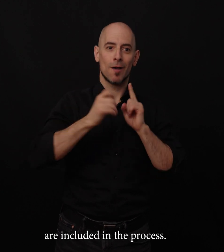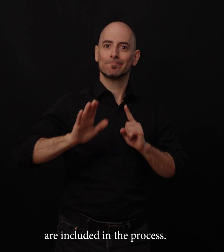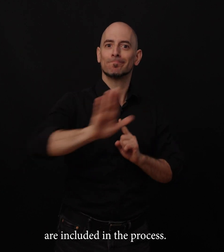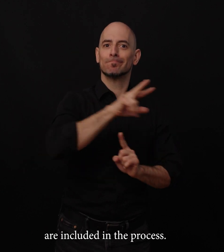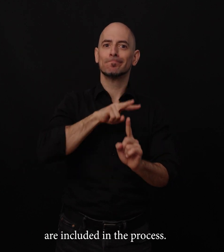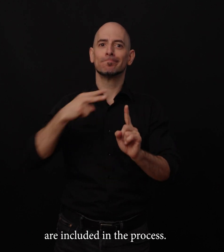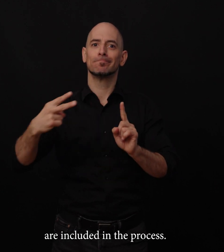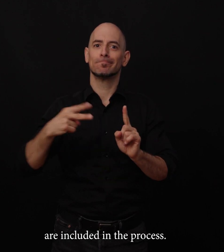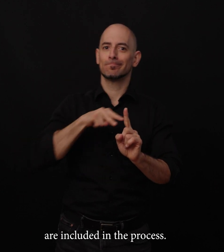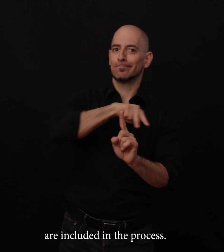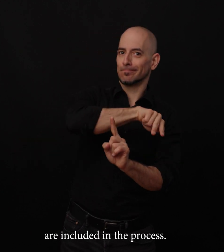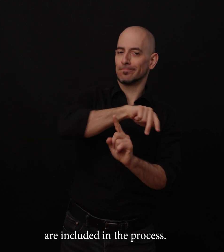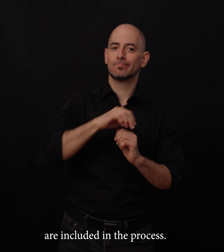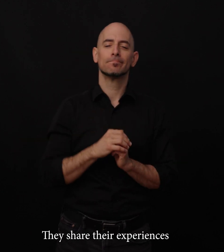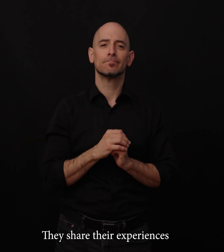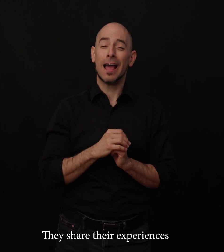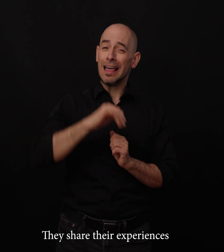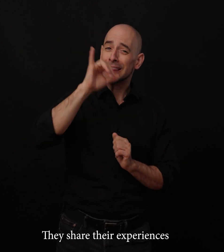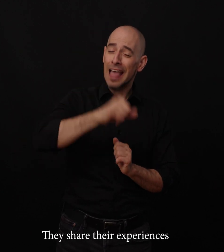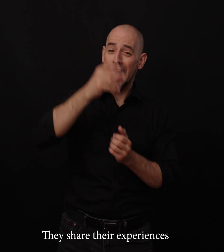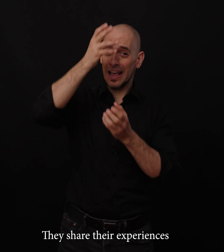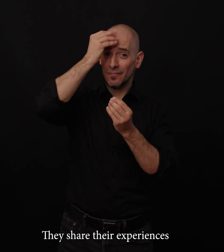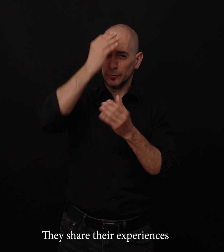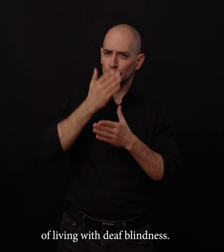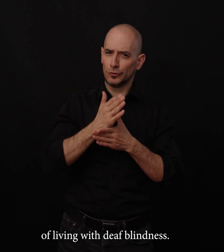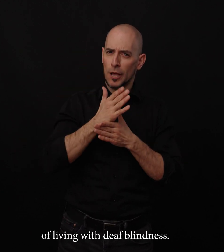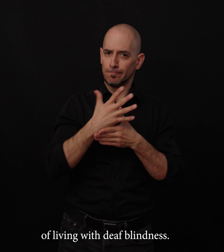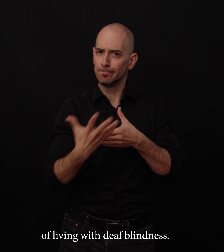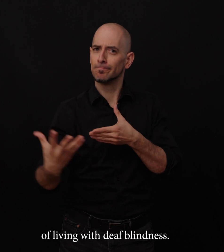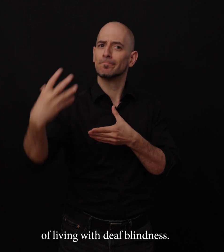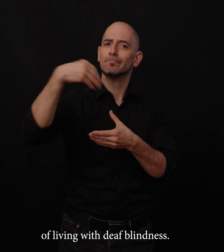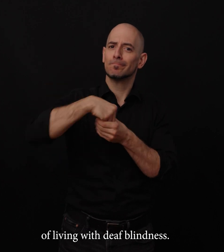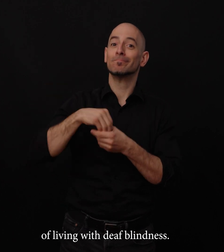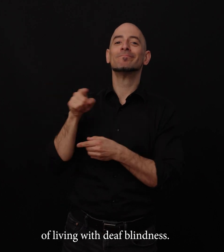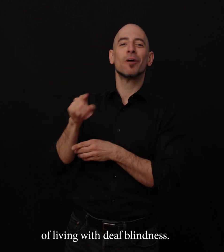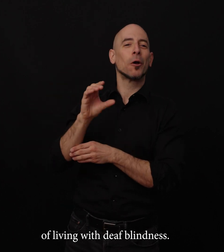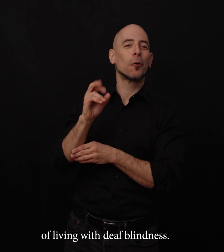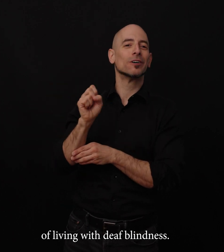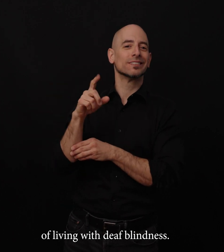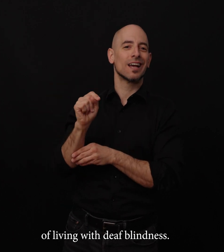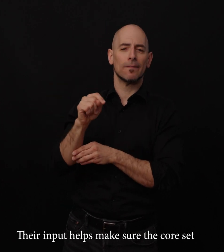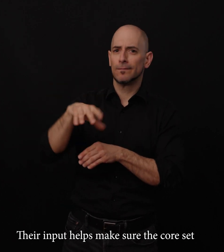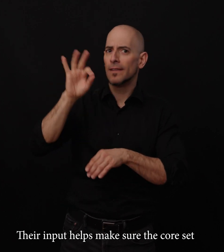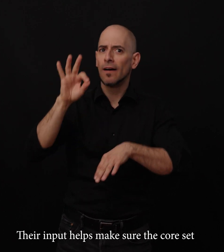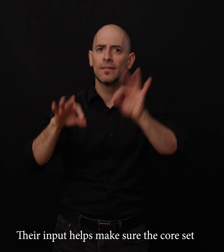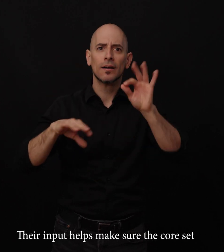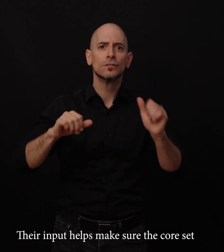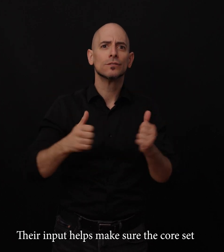included in the process. They share their experiences of living with deafblindness. Their input helps